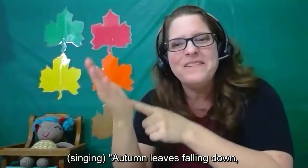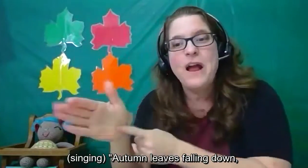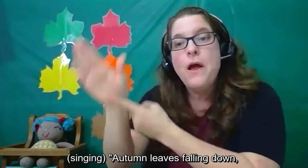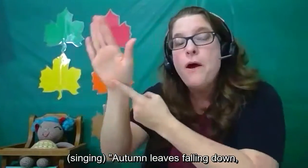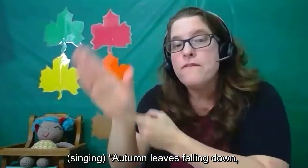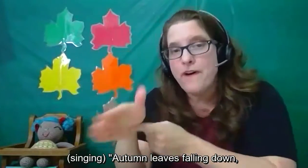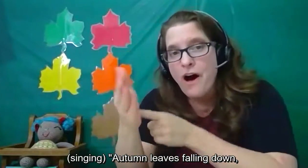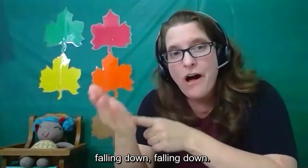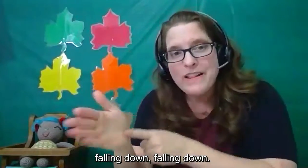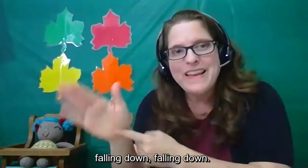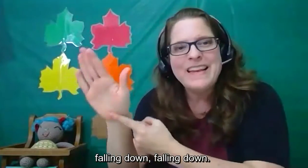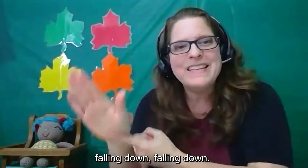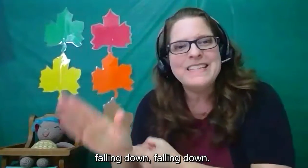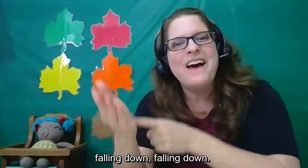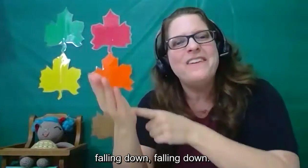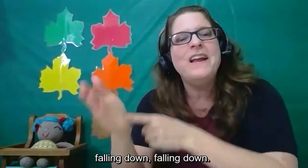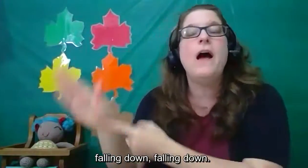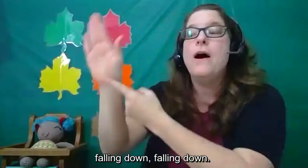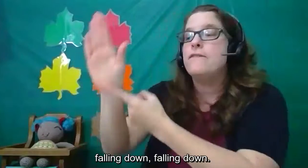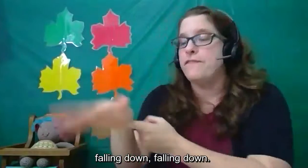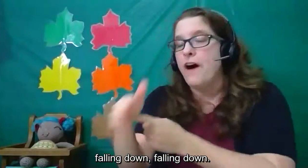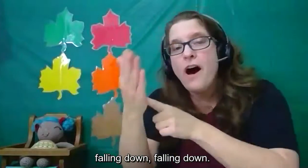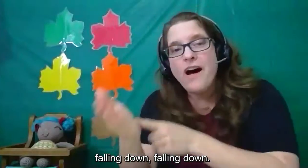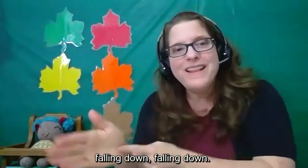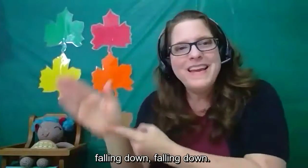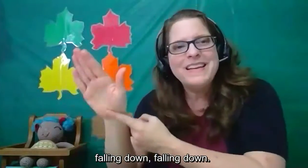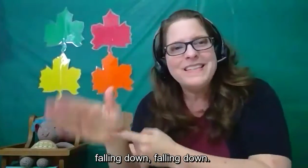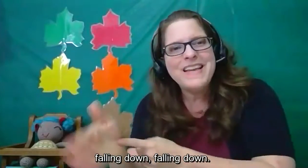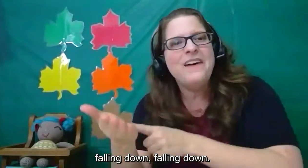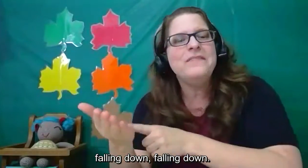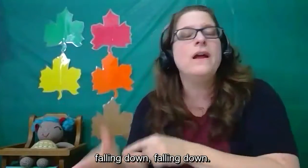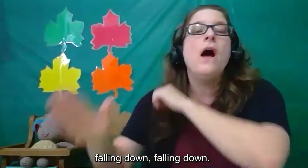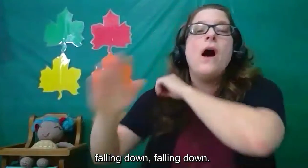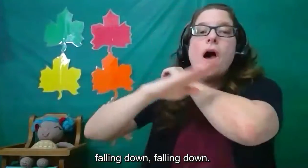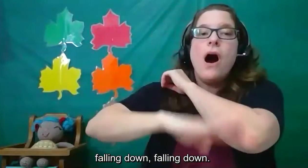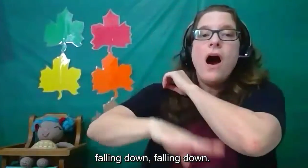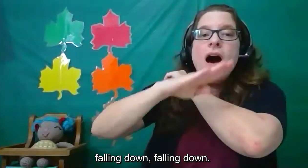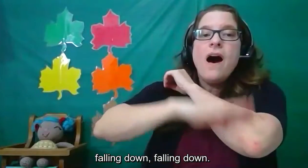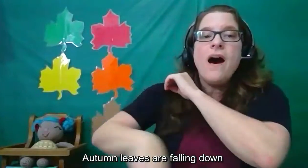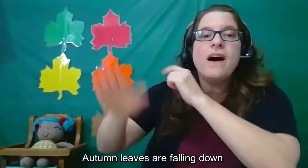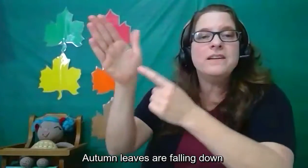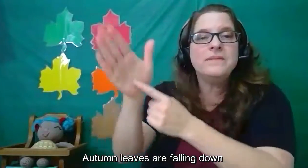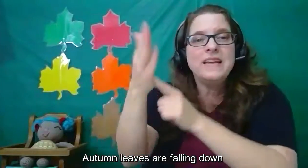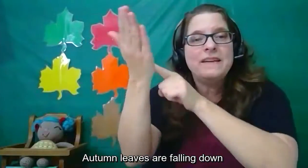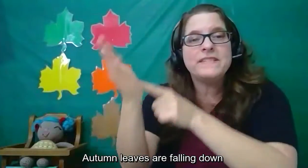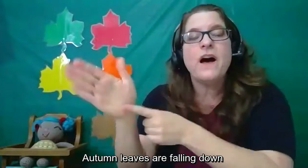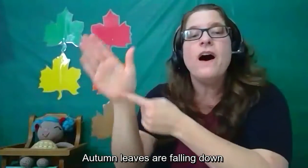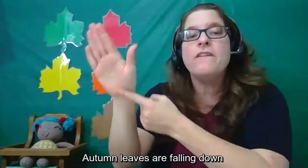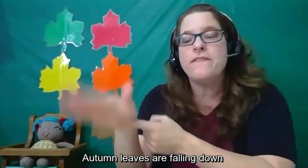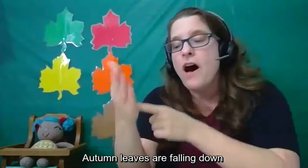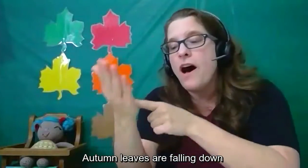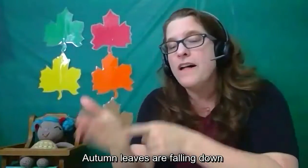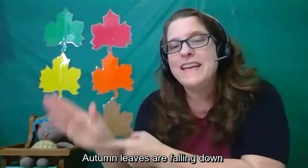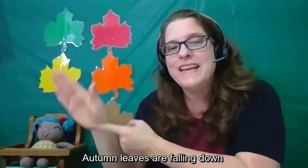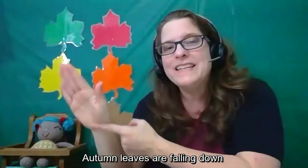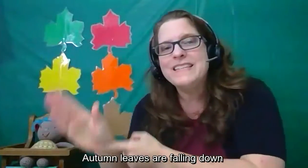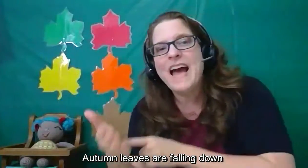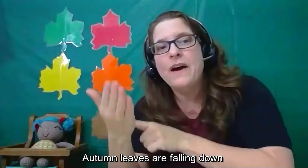down, falling down, falling down. Autumn leaves are falling